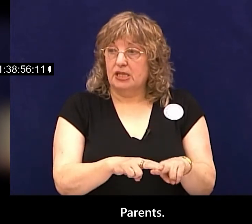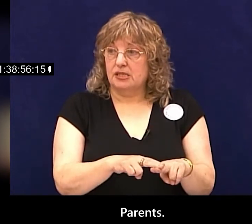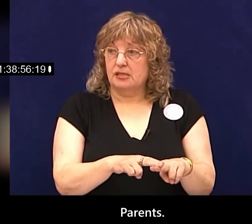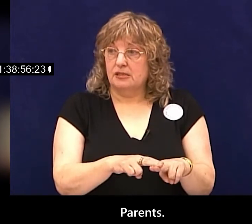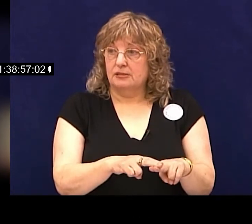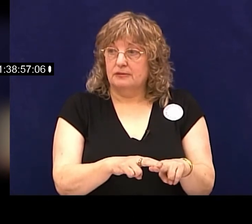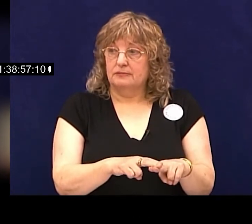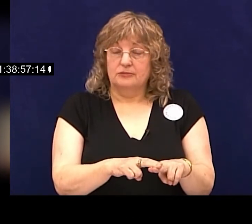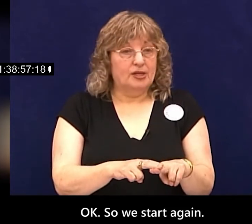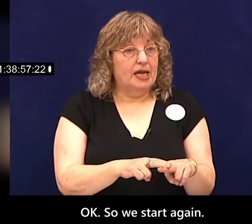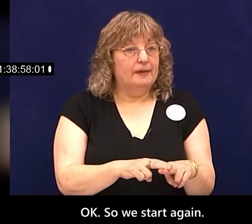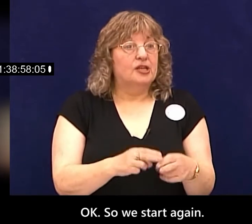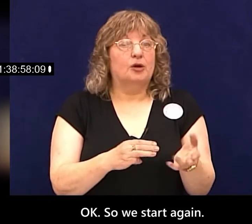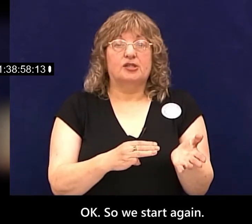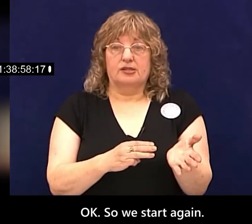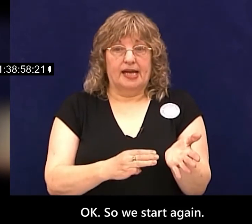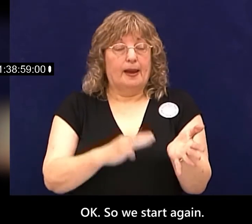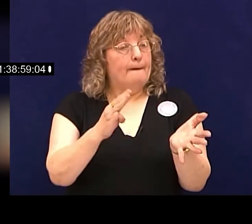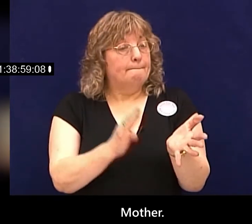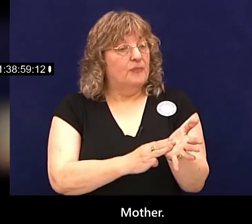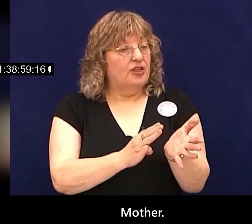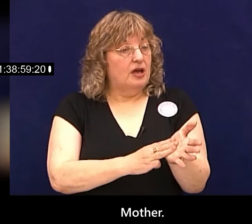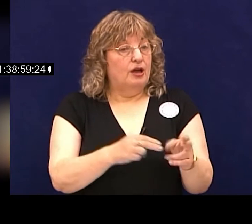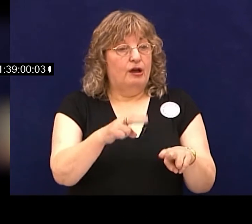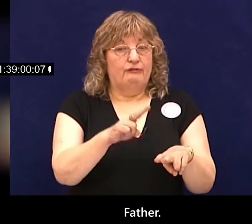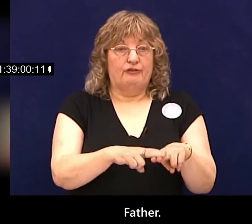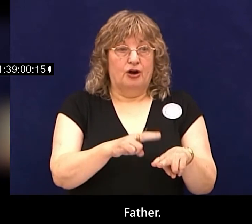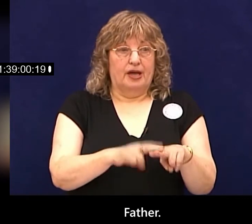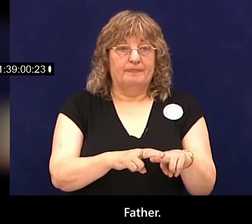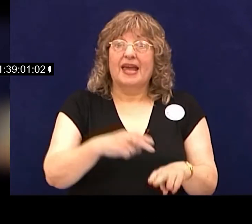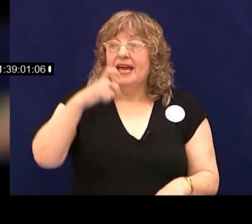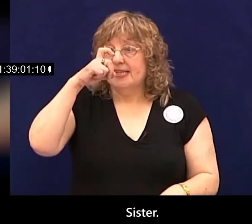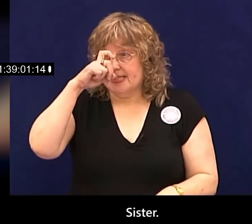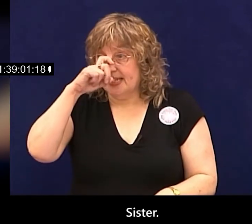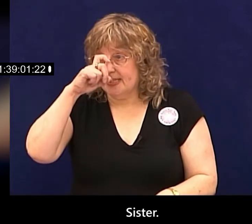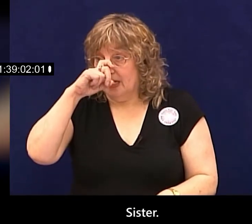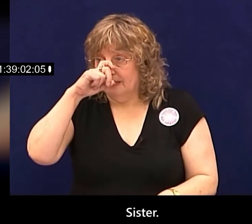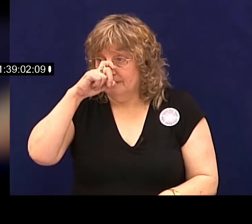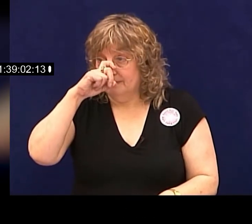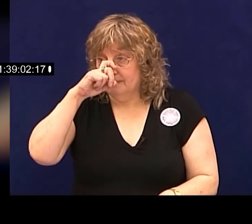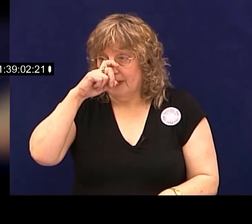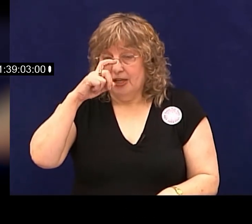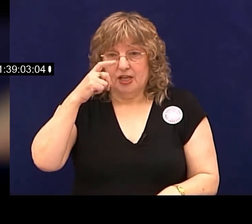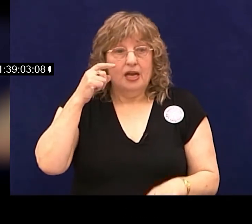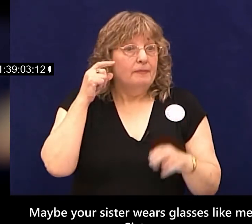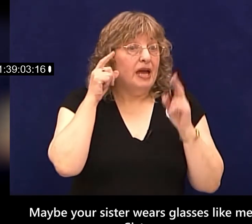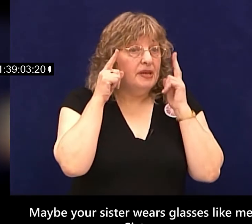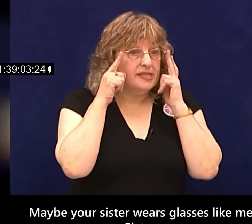Parents. Okay? So we start again. Mother, father. Sister. You can, maybe your sister